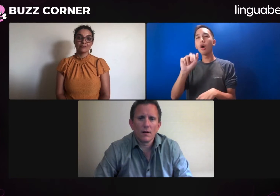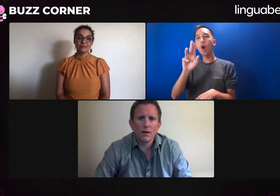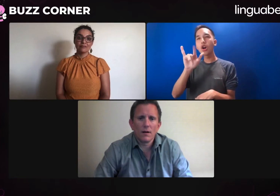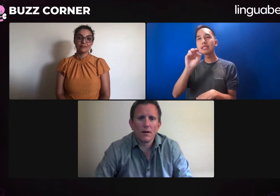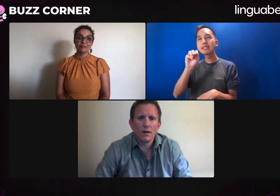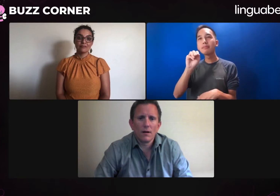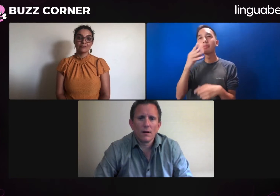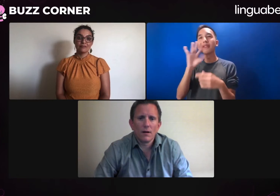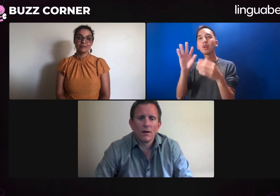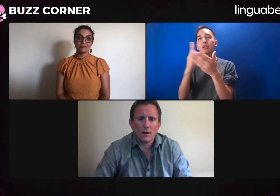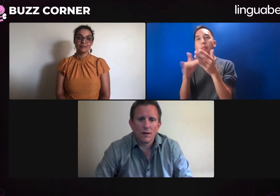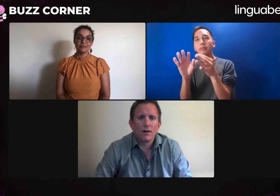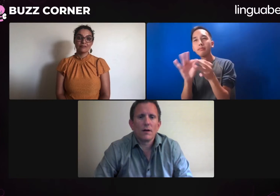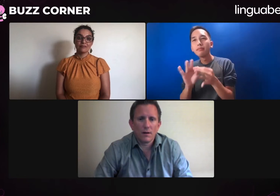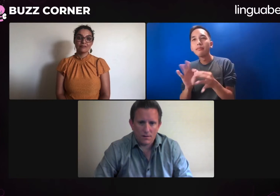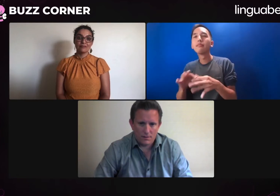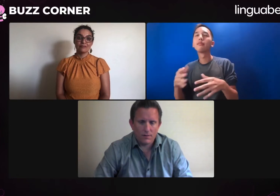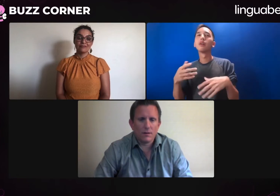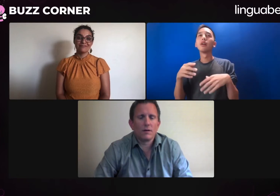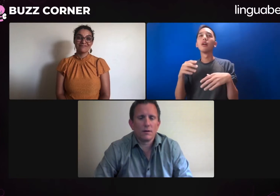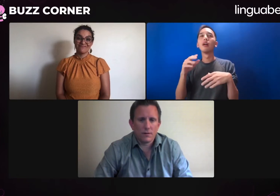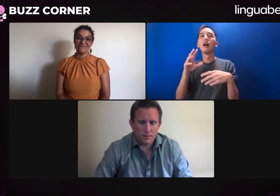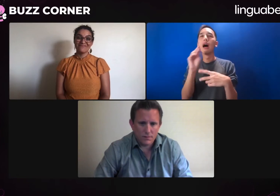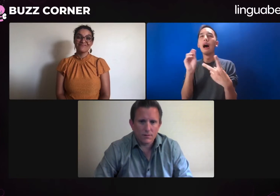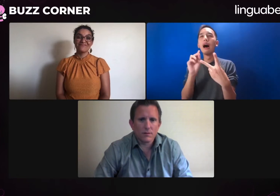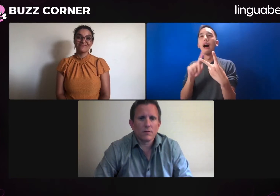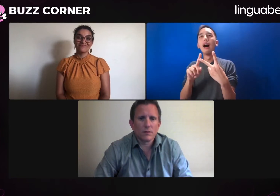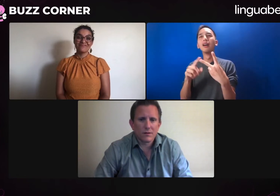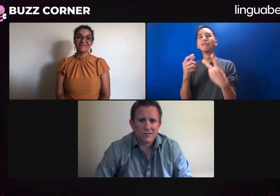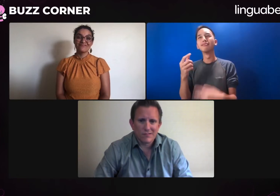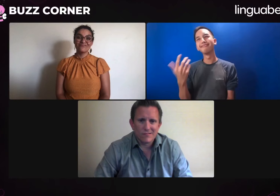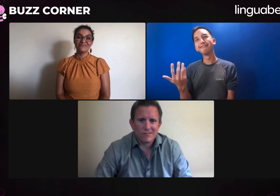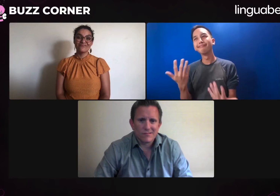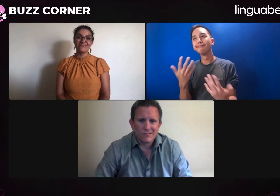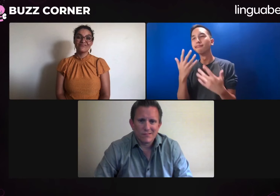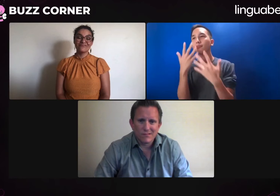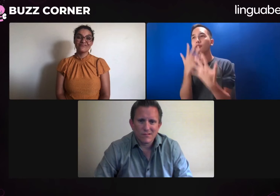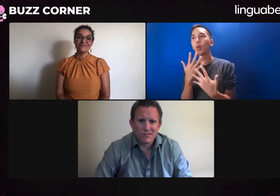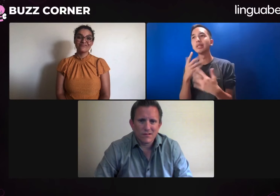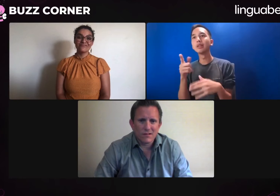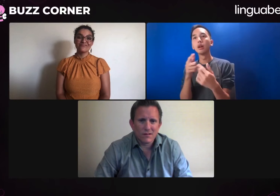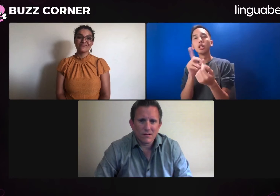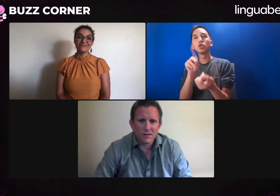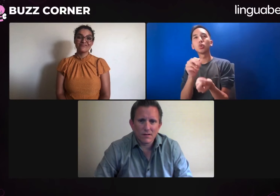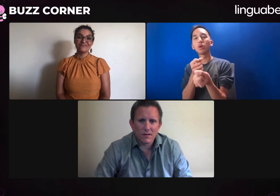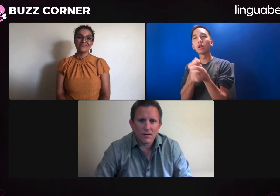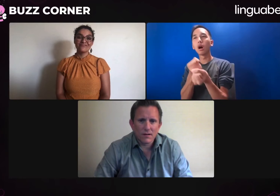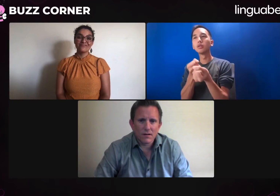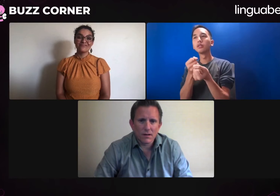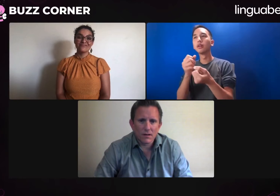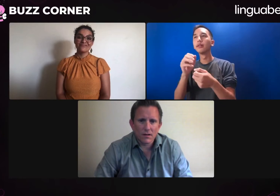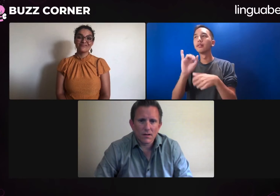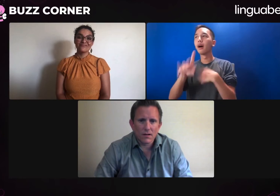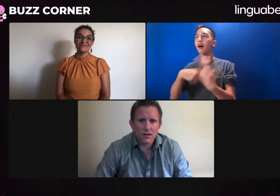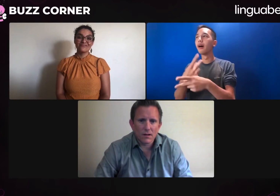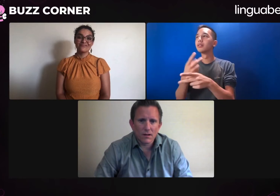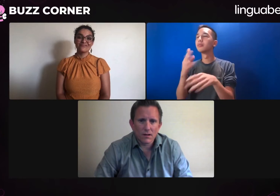themselves. And I feel very strongly that Audism was engaged in some of these comments.